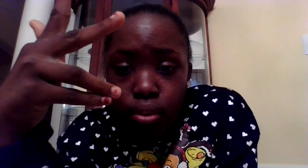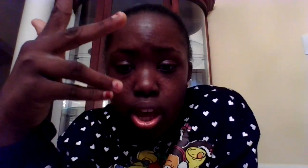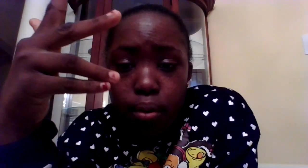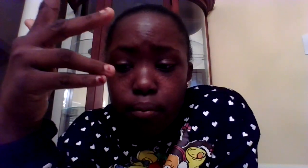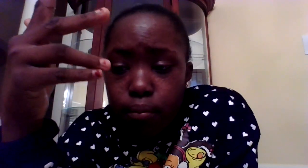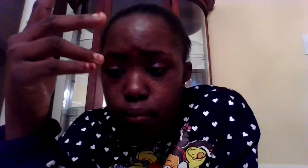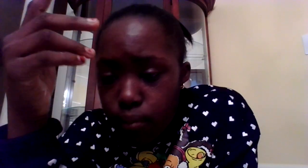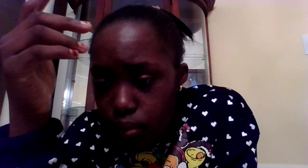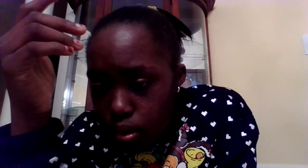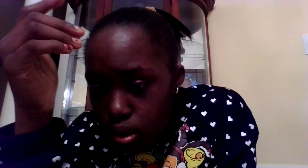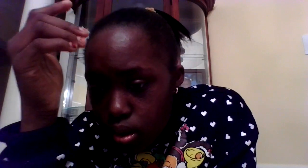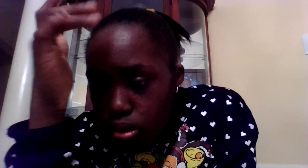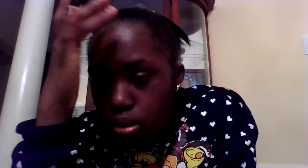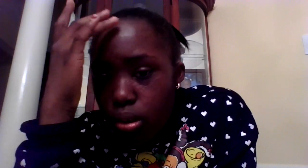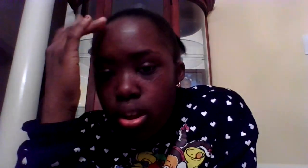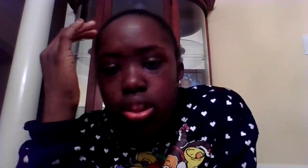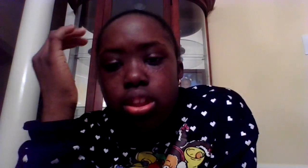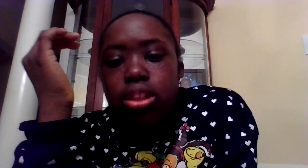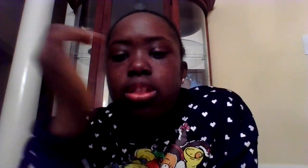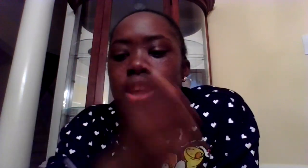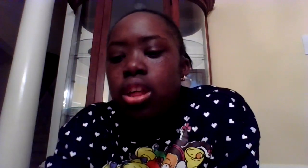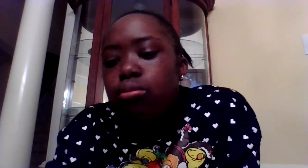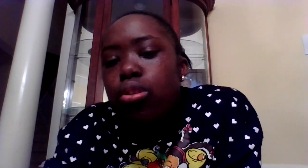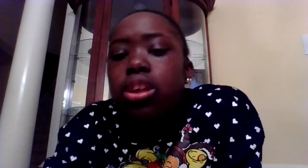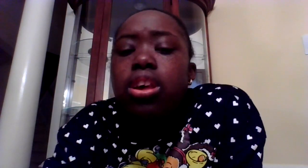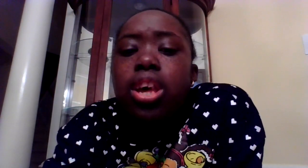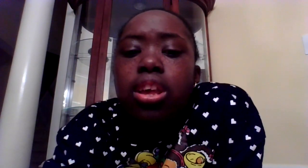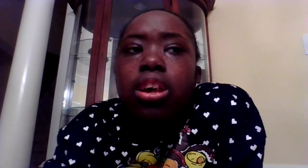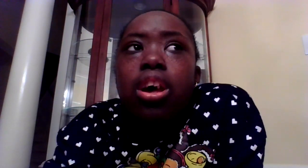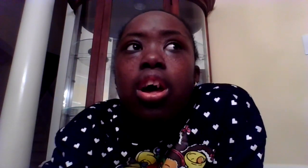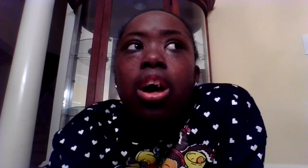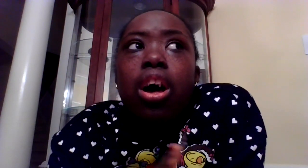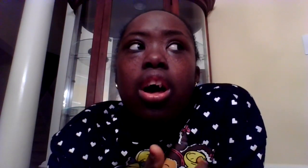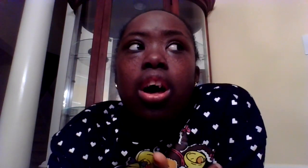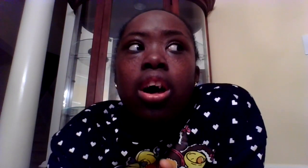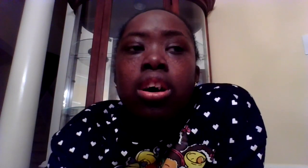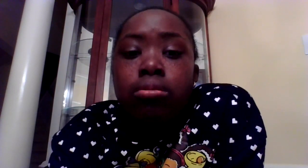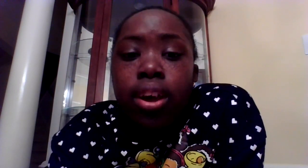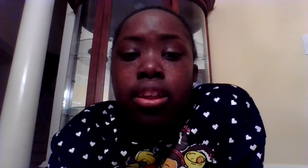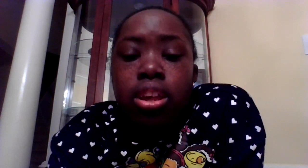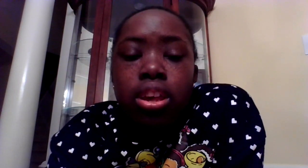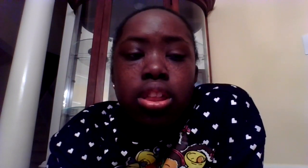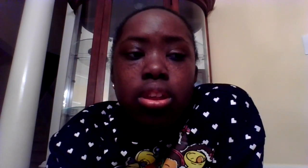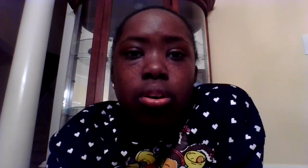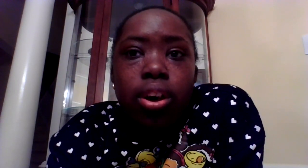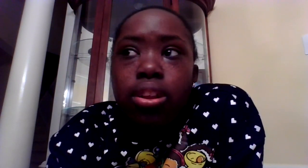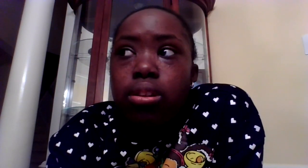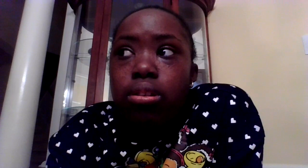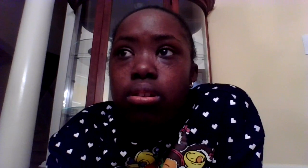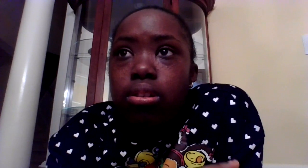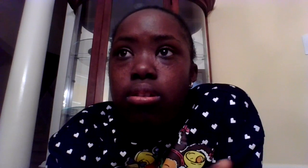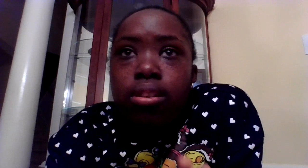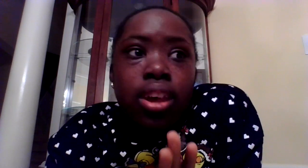Yeah. So it's 6:14 already. So yeah.